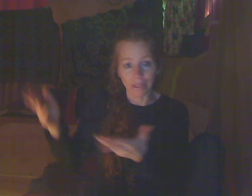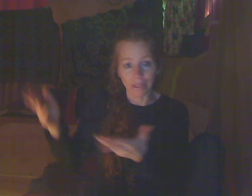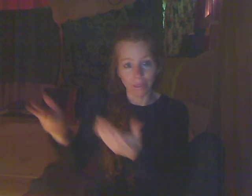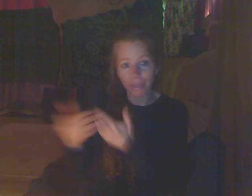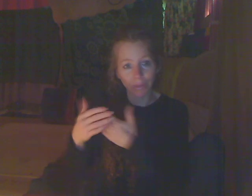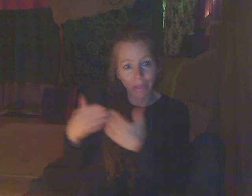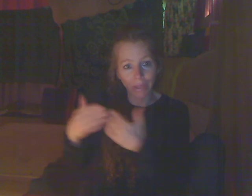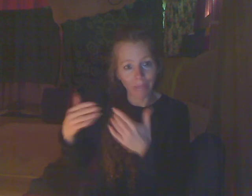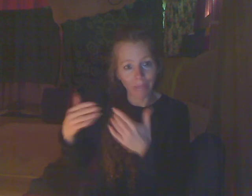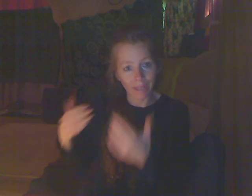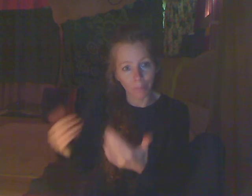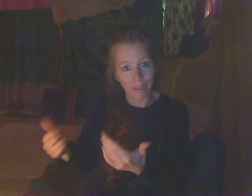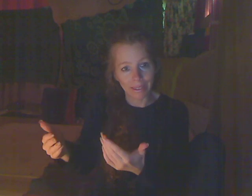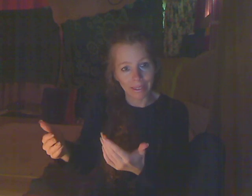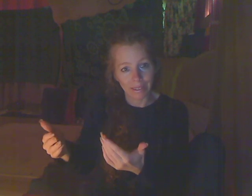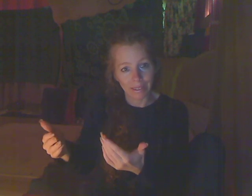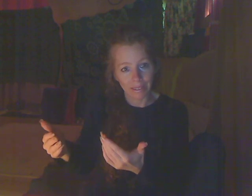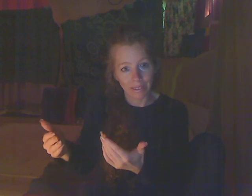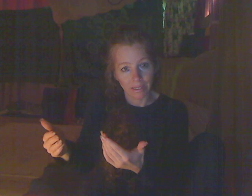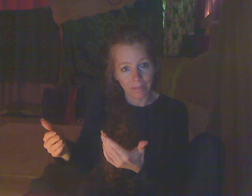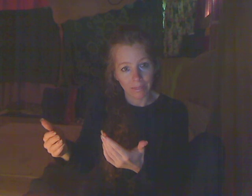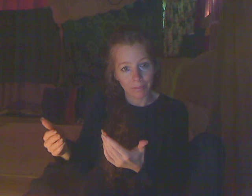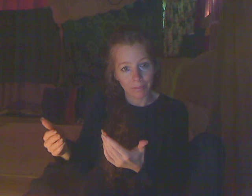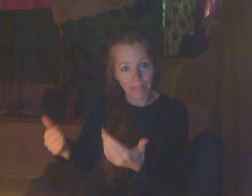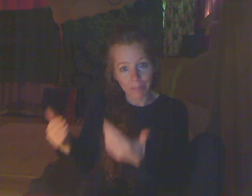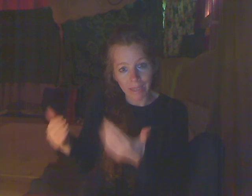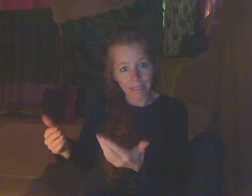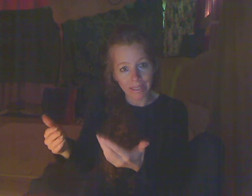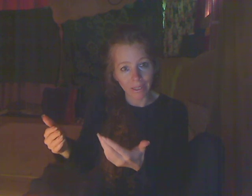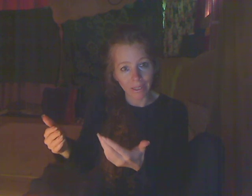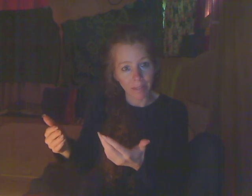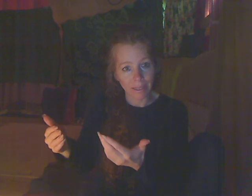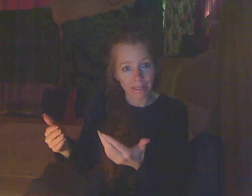years. We don't, we don't need the breed. That's a planetary upset.